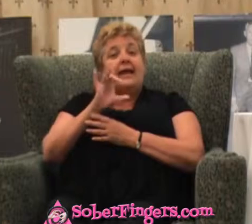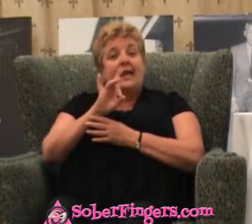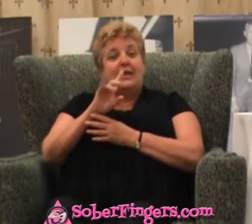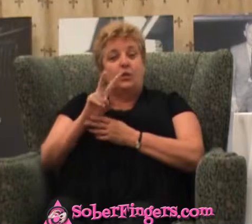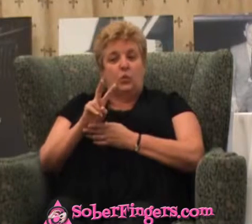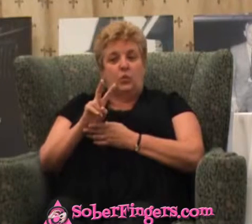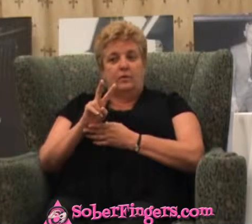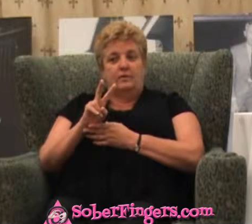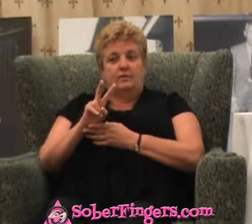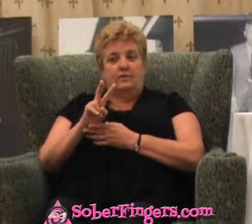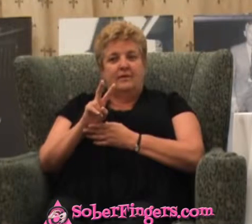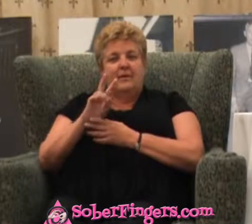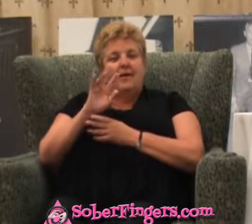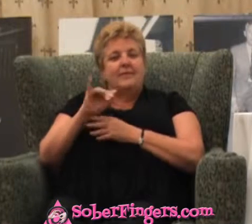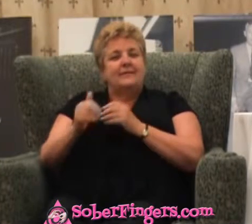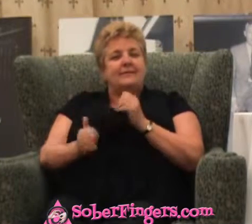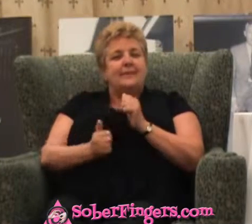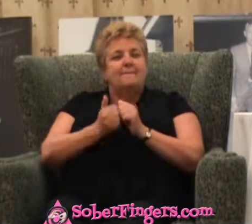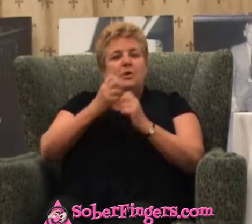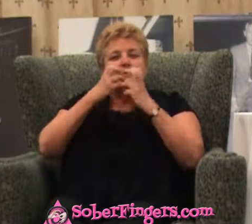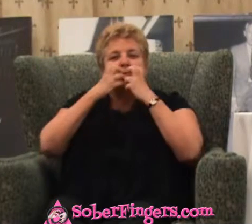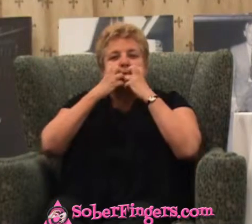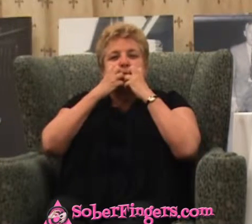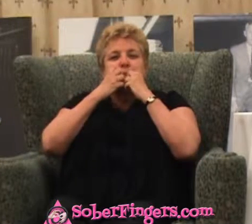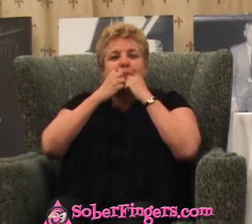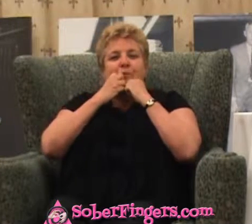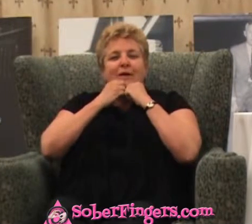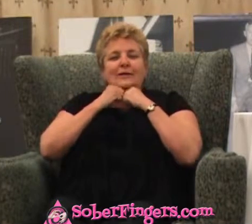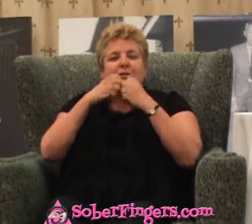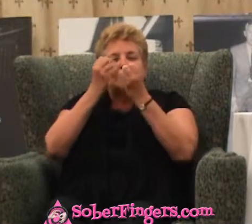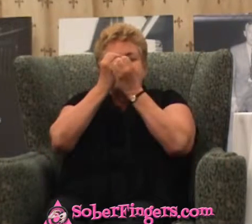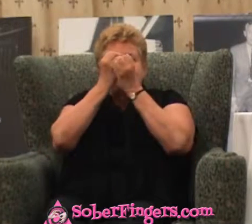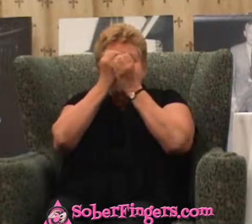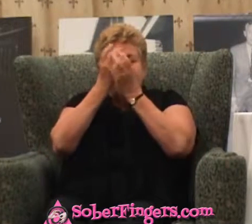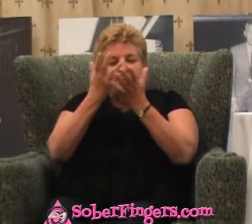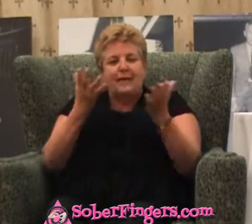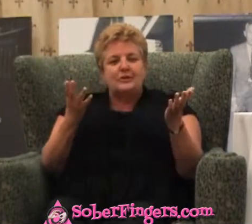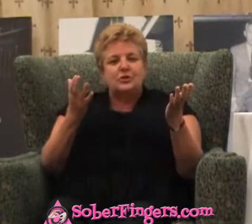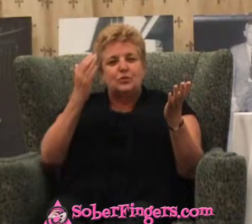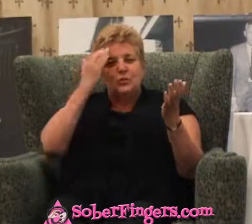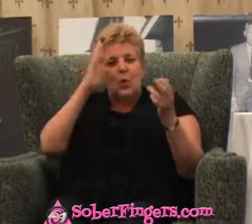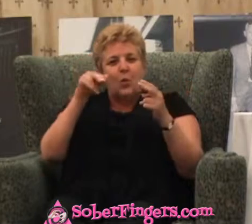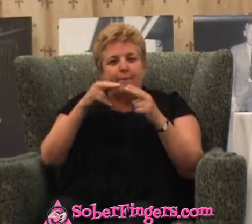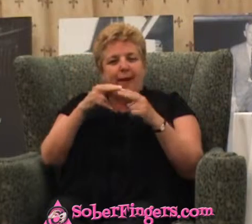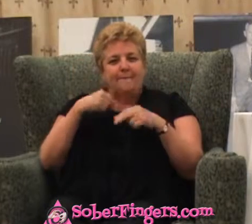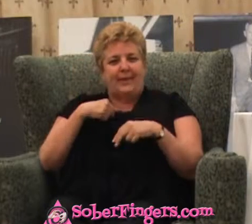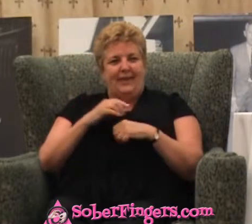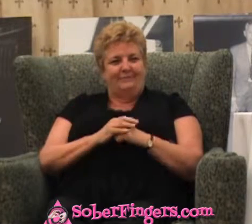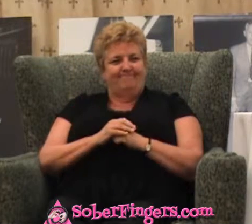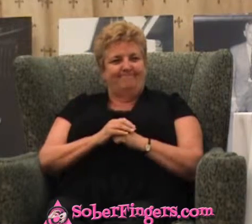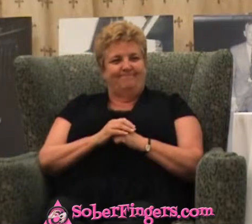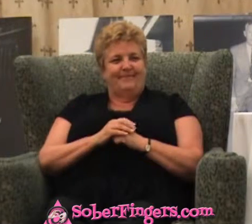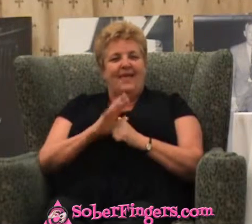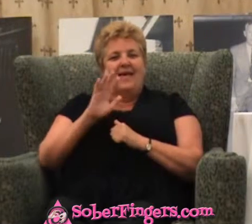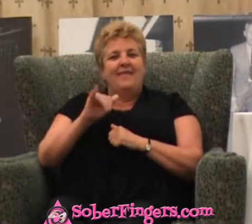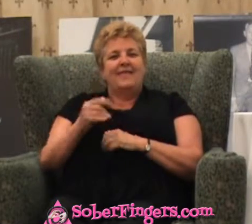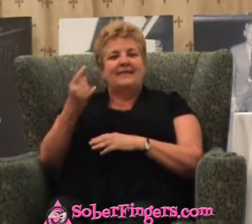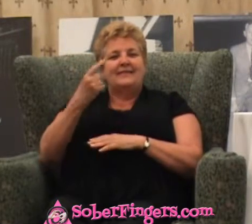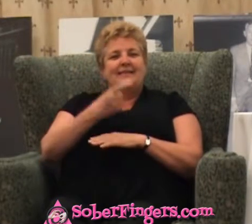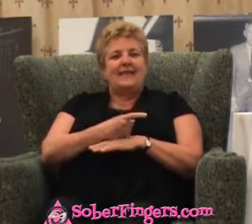the most precious nugget of information to know about me. It's the day that the only good life I